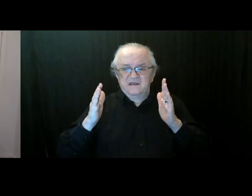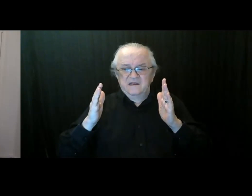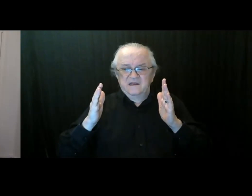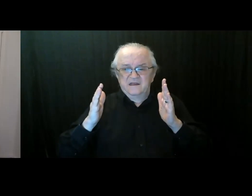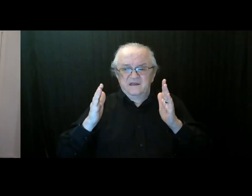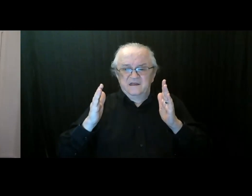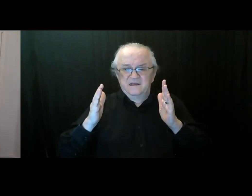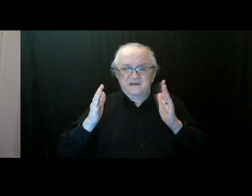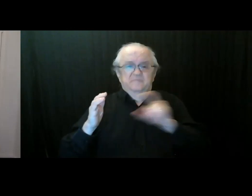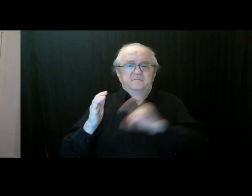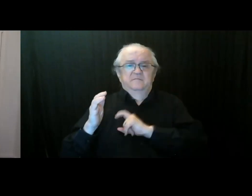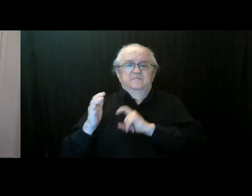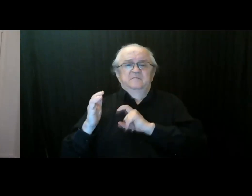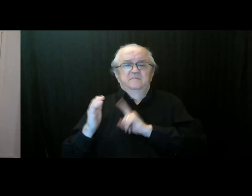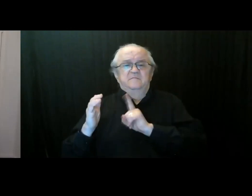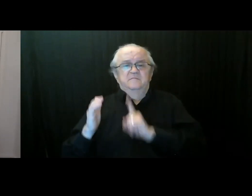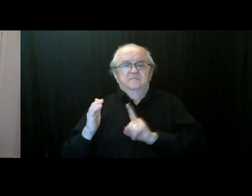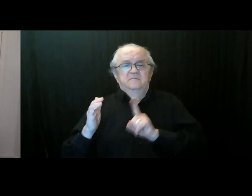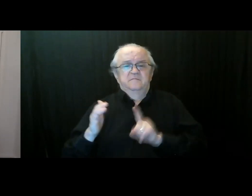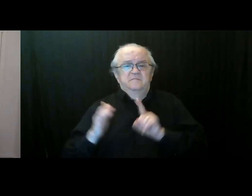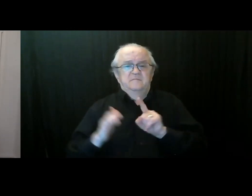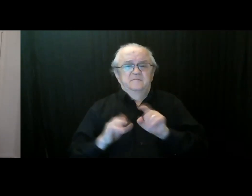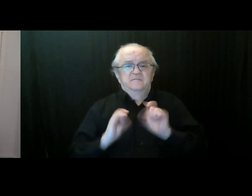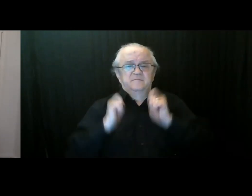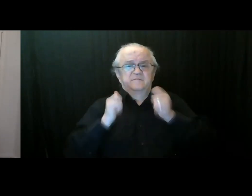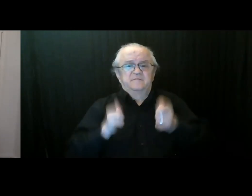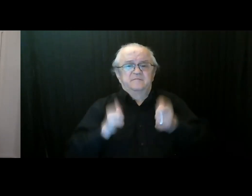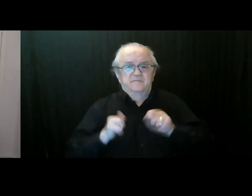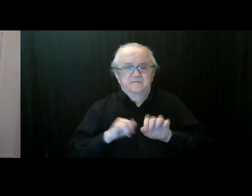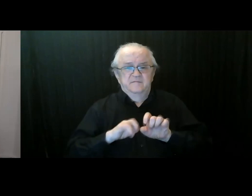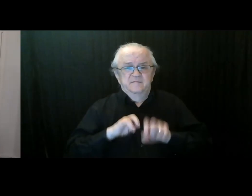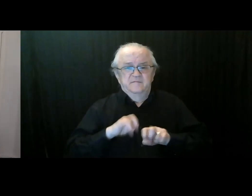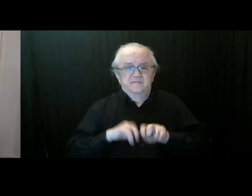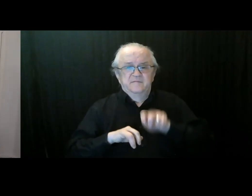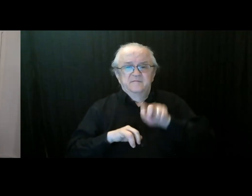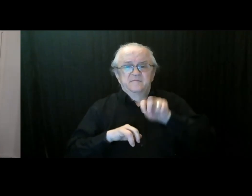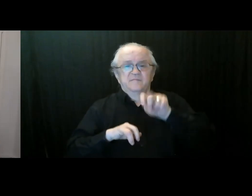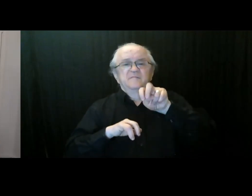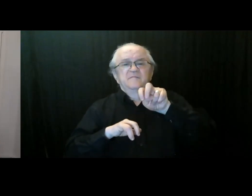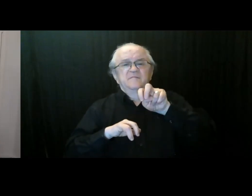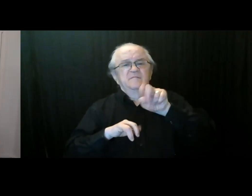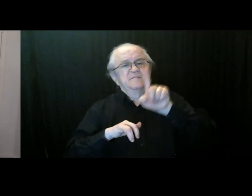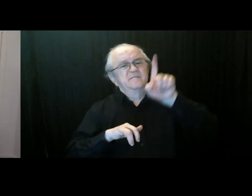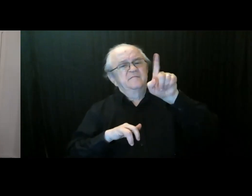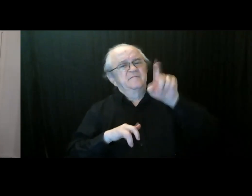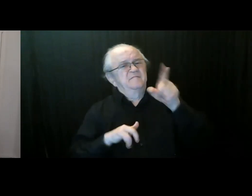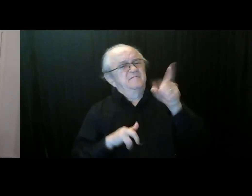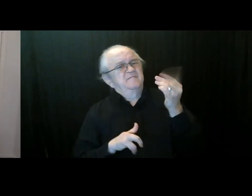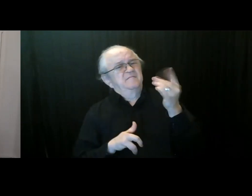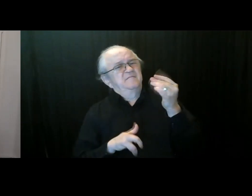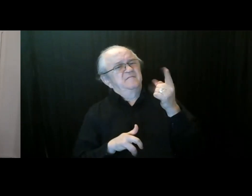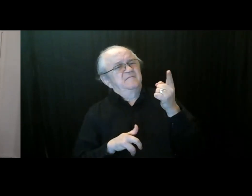An officer got up, came over and climbed up halfway up the ladder, asked me what I thought I was doing.